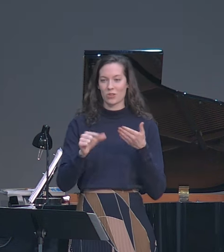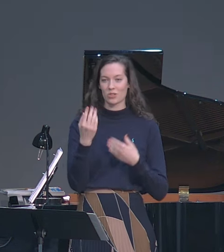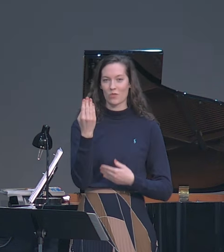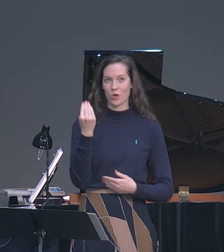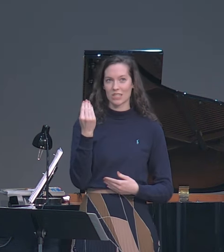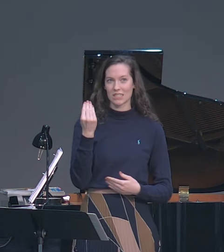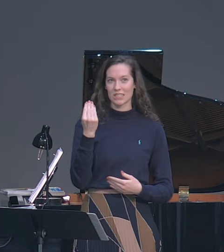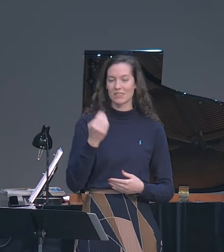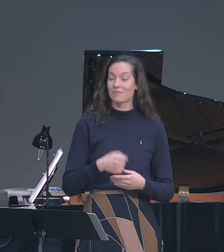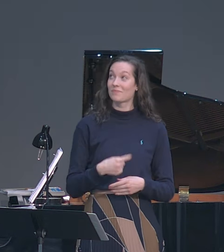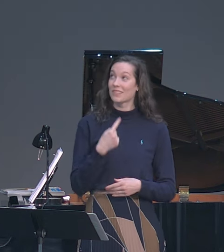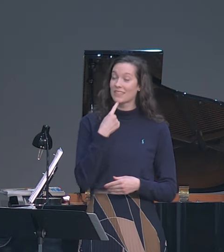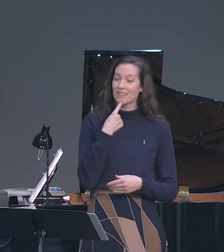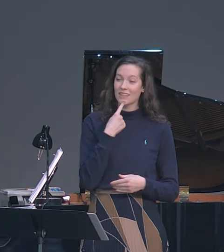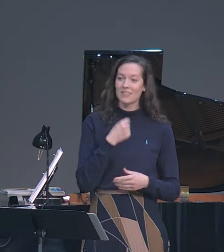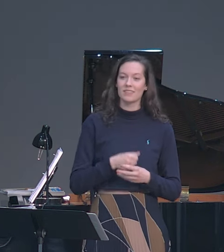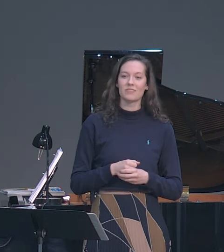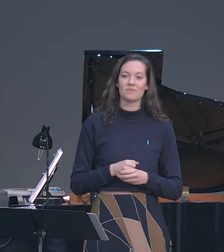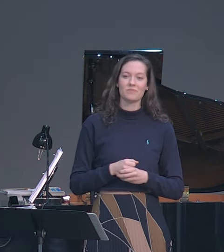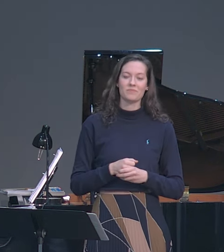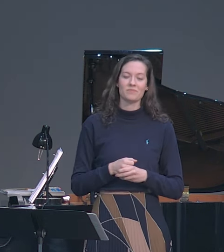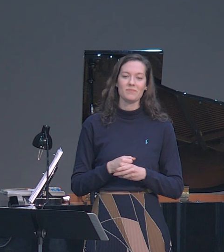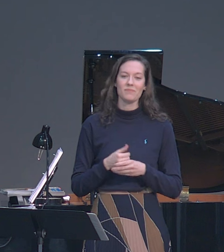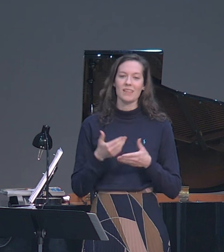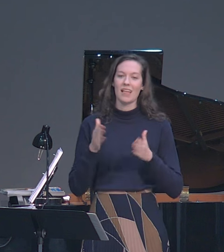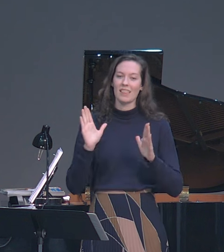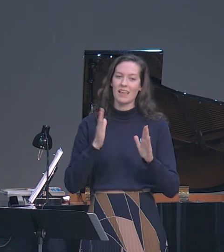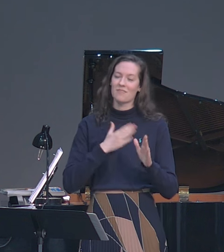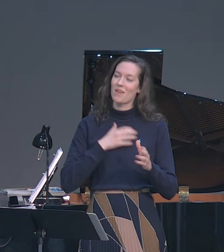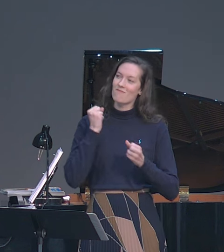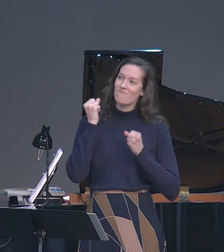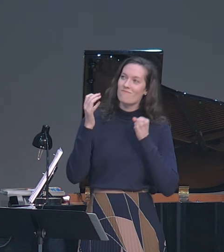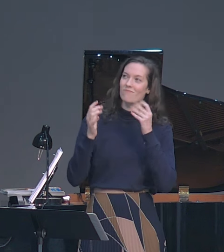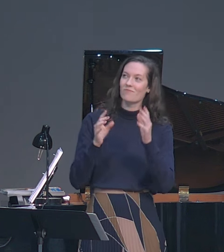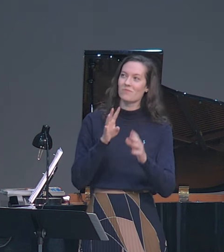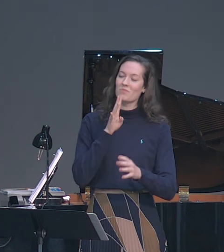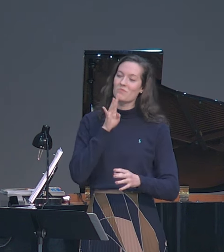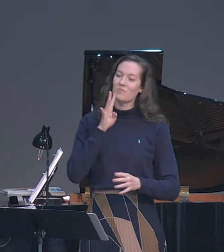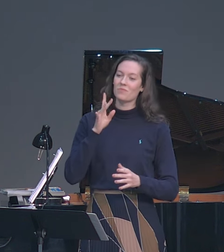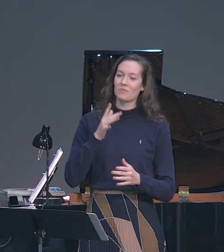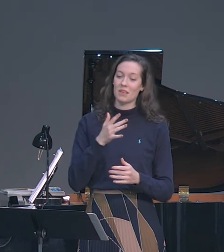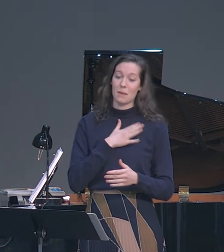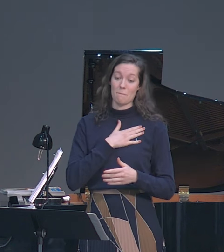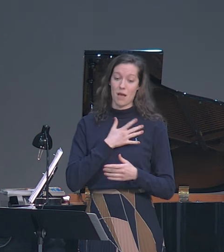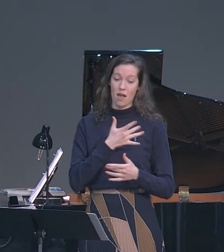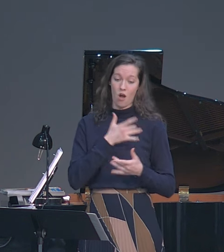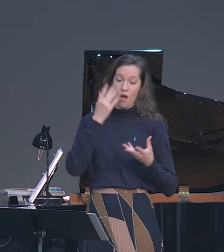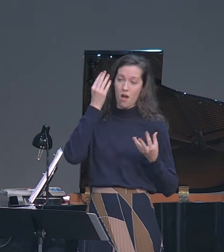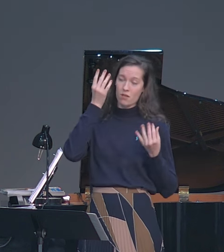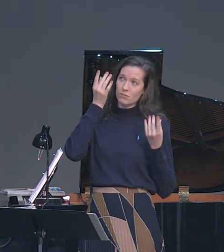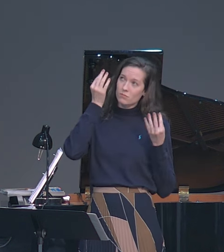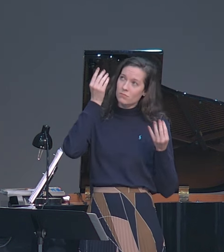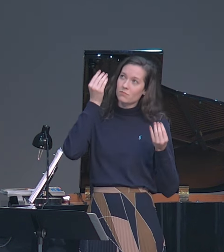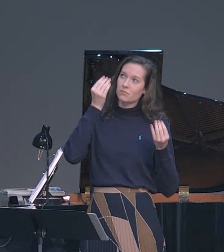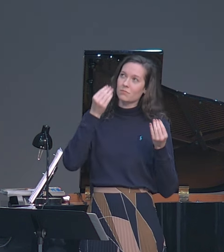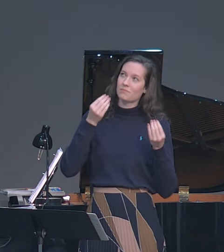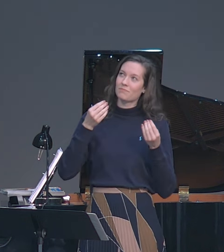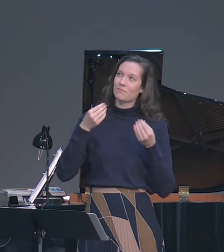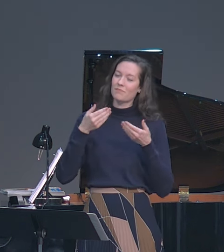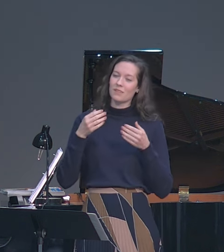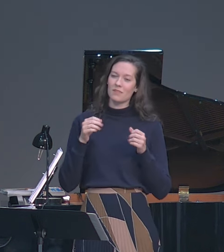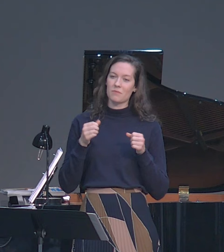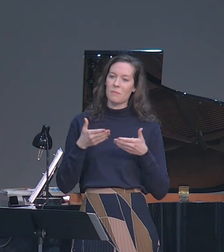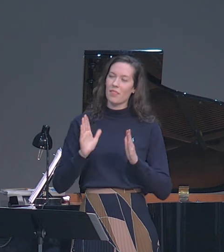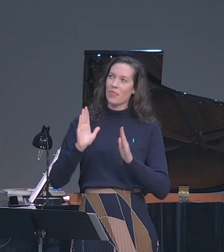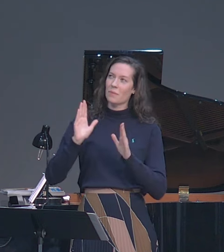14. It says, "Let the words of my mouth and the meditations of my heart be acceptable in your sight, O Lord,